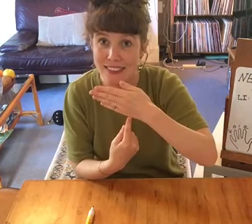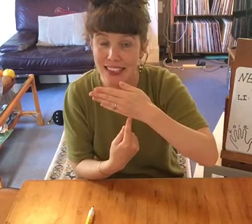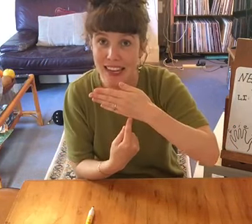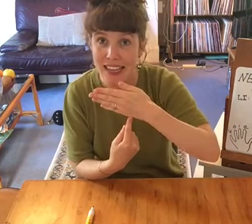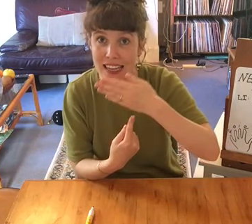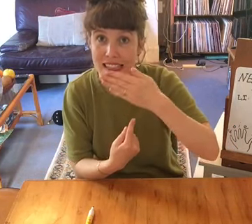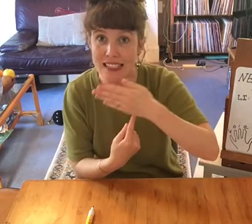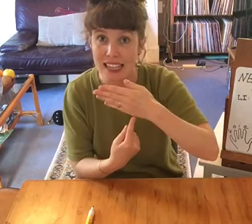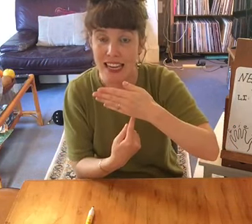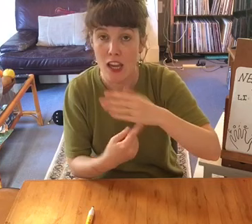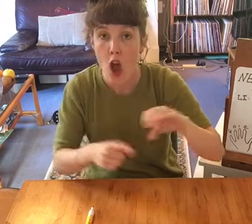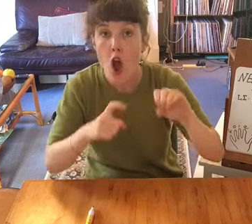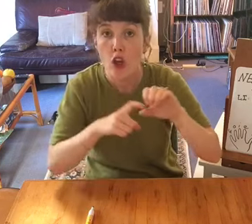Okay, T.